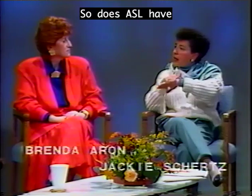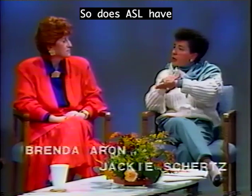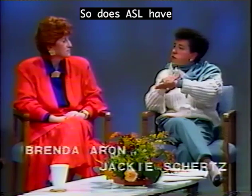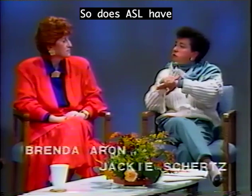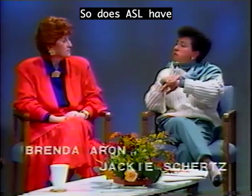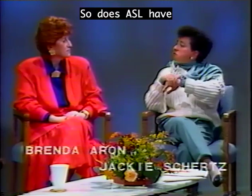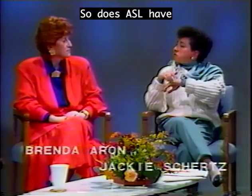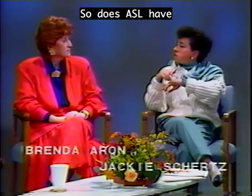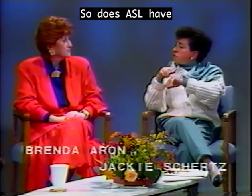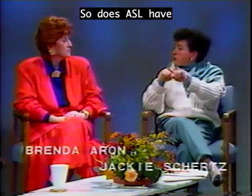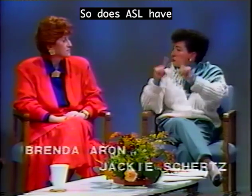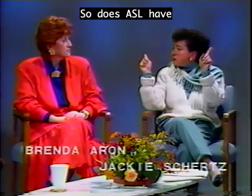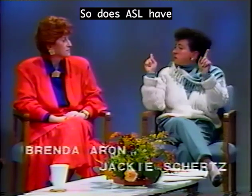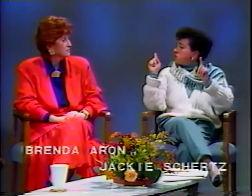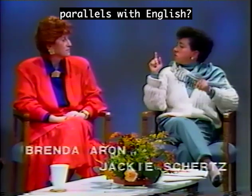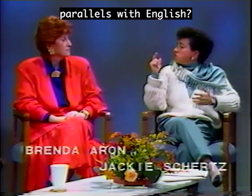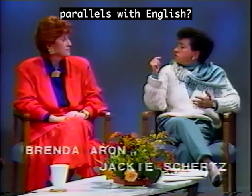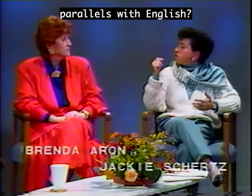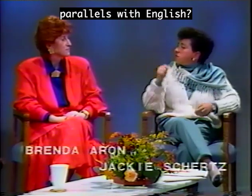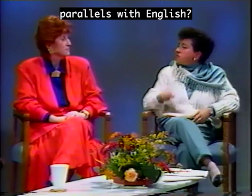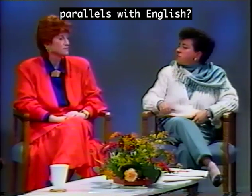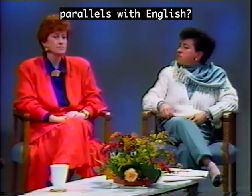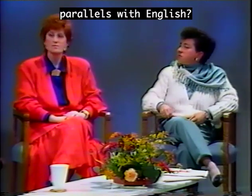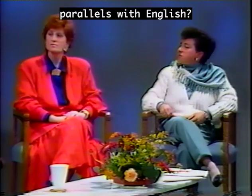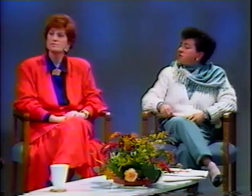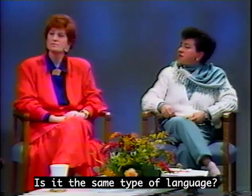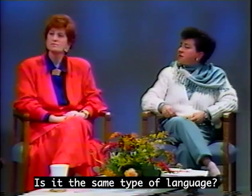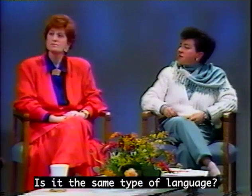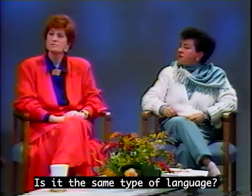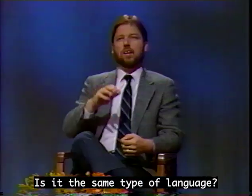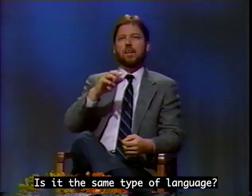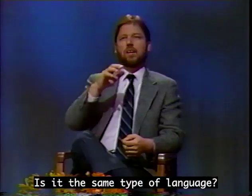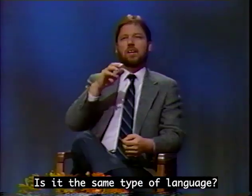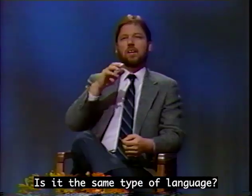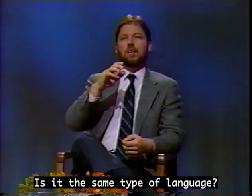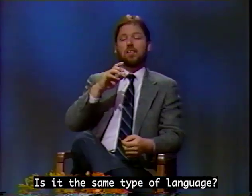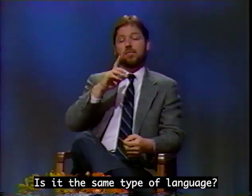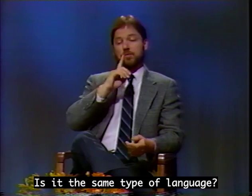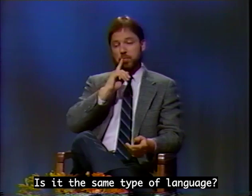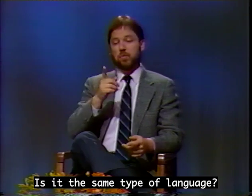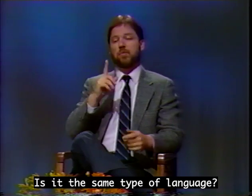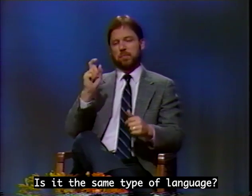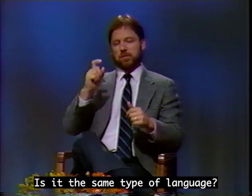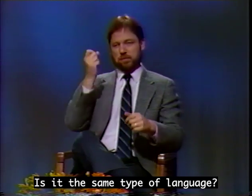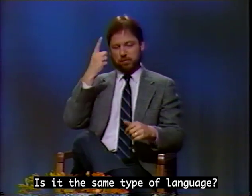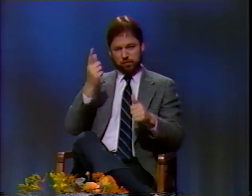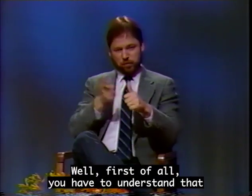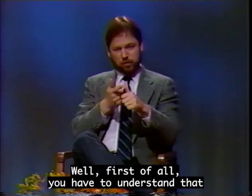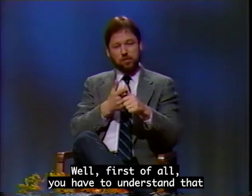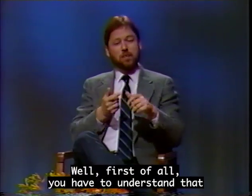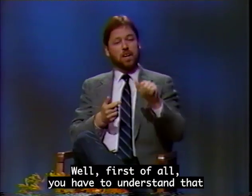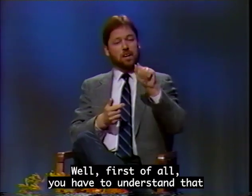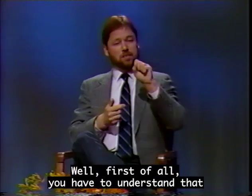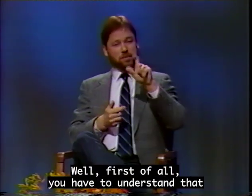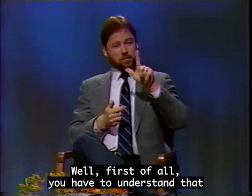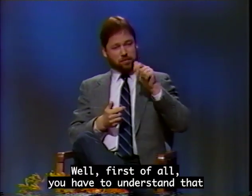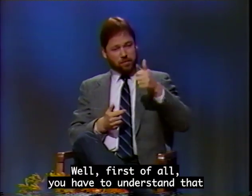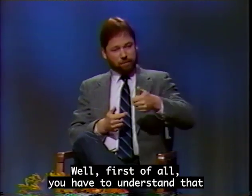So does ASL have parallels with English? Is it the same type of language? Well, first of all, you have to